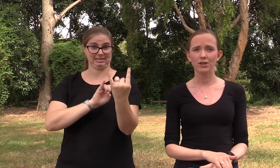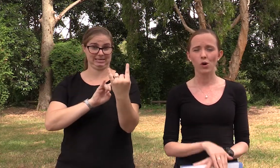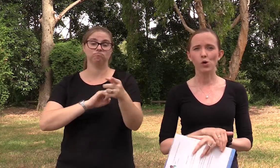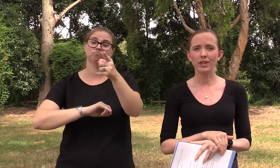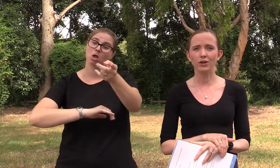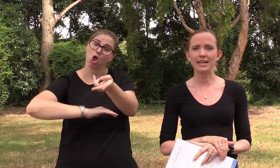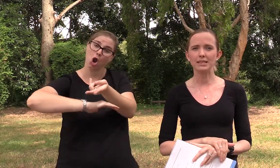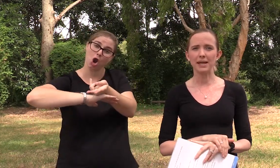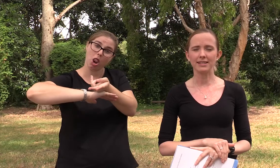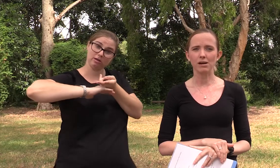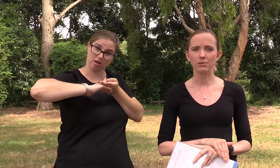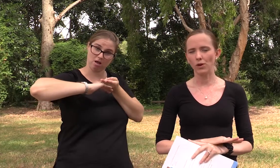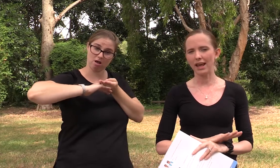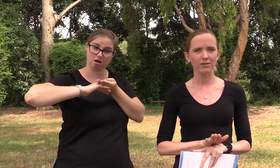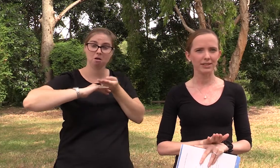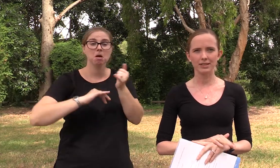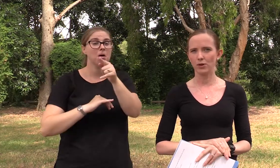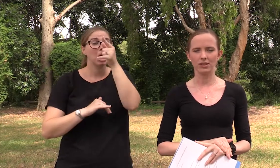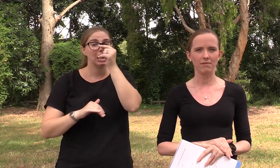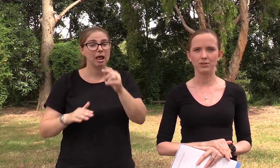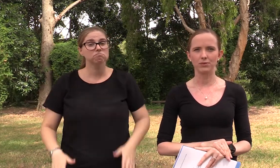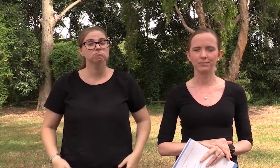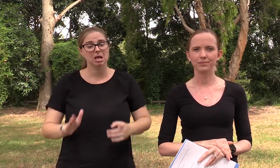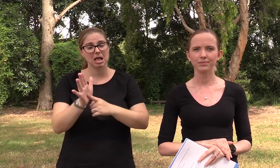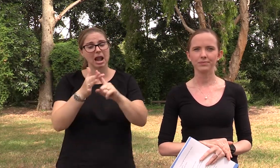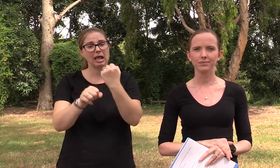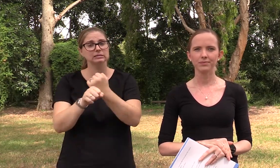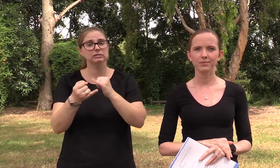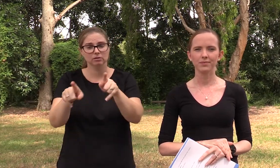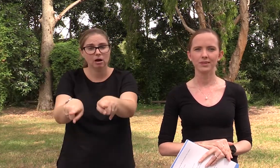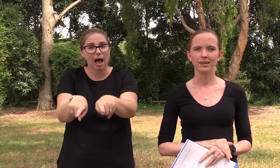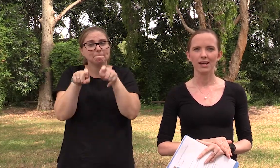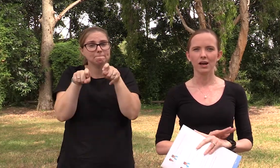front or with your knees bent up, whatever is the most comfortable.